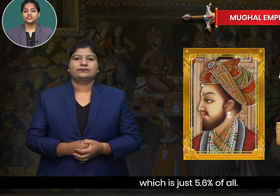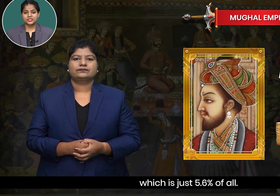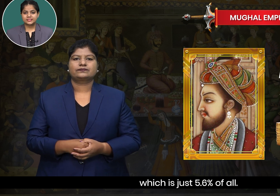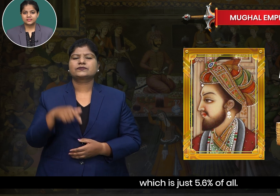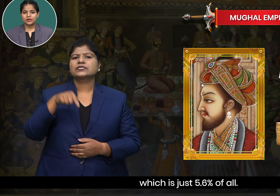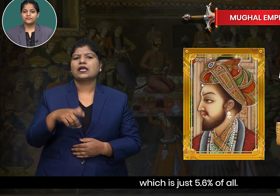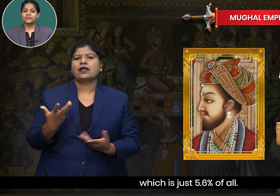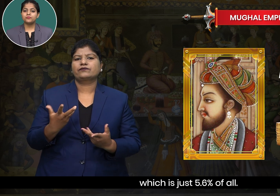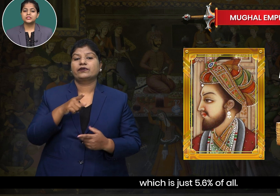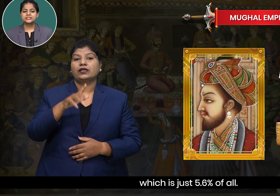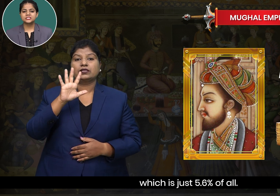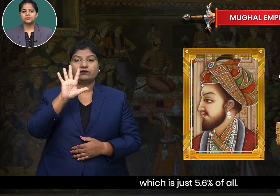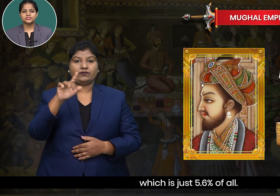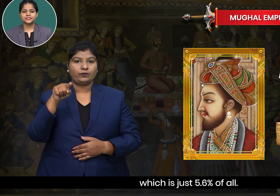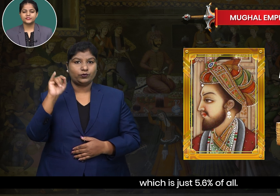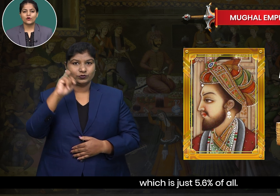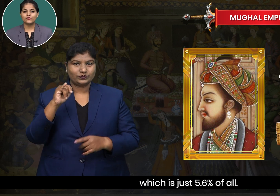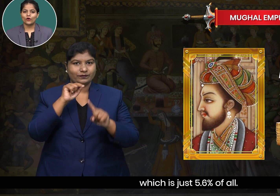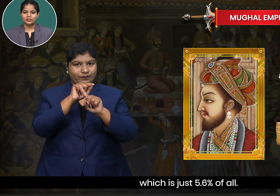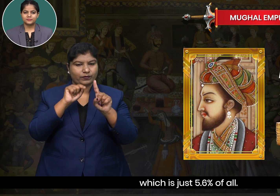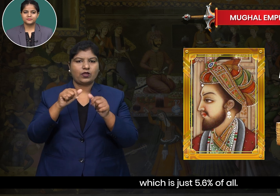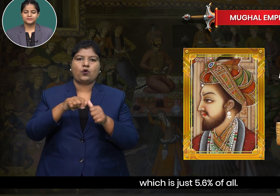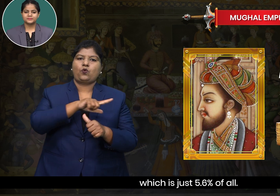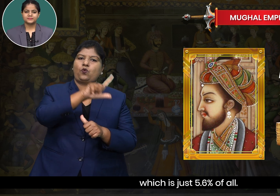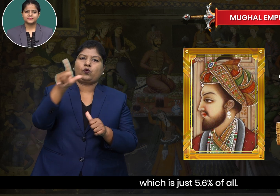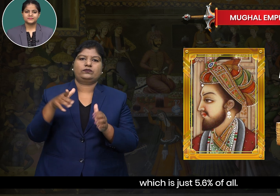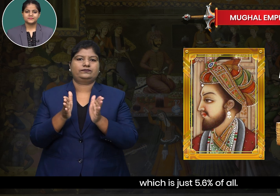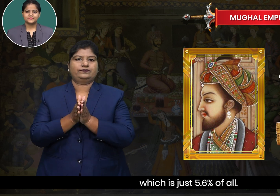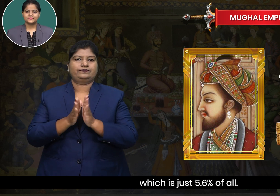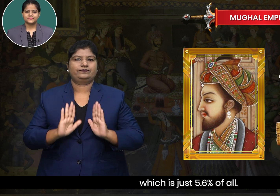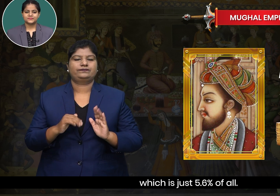Which is just 5.6% of all.